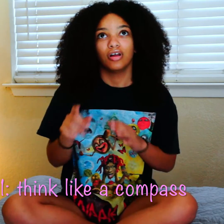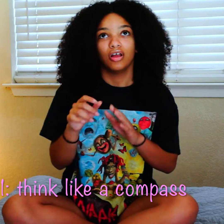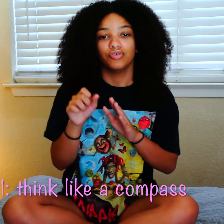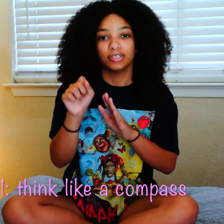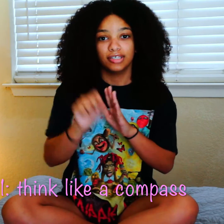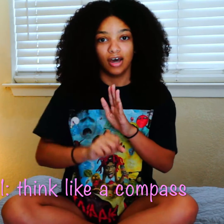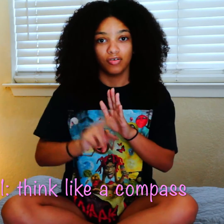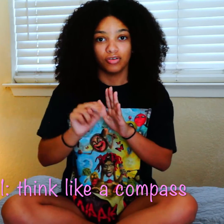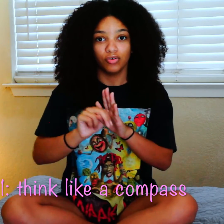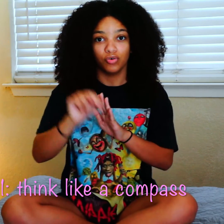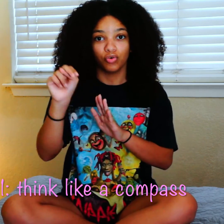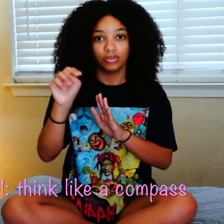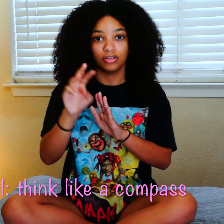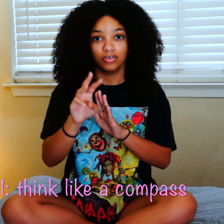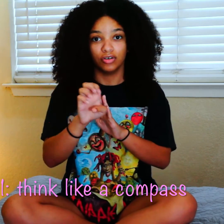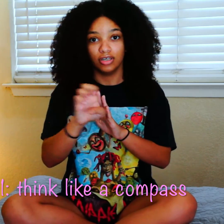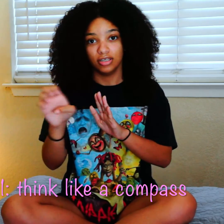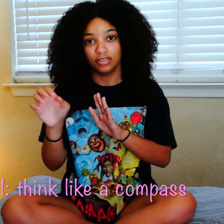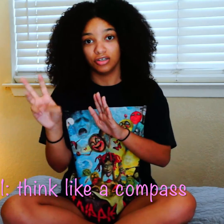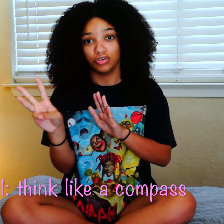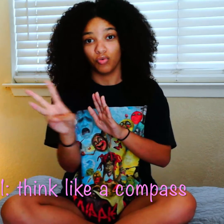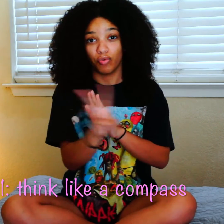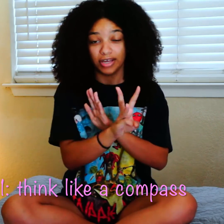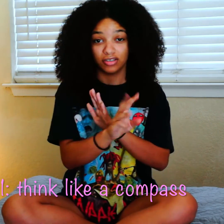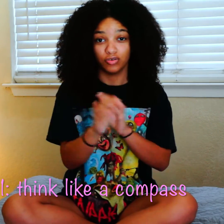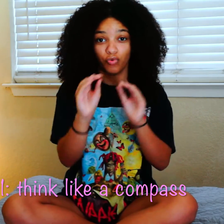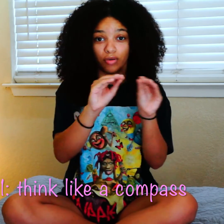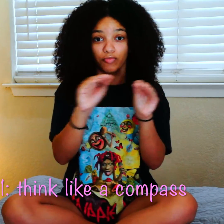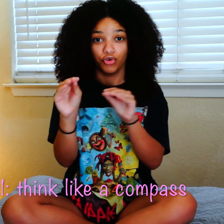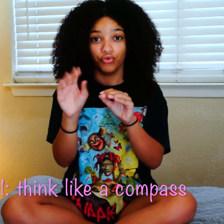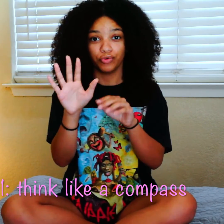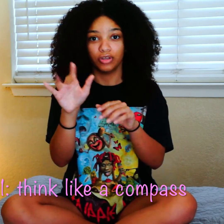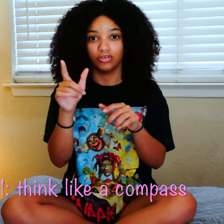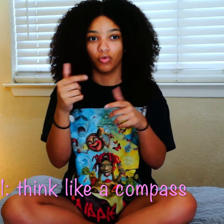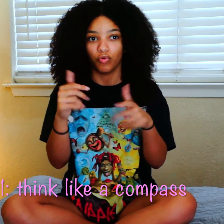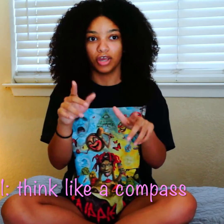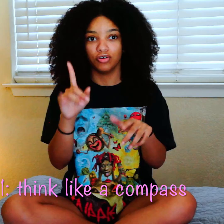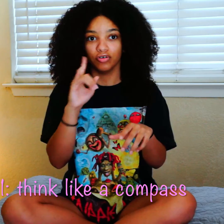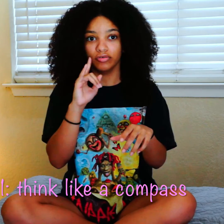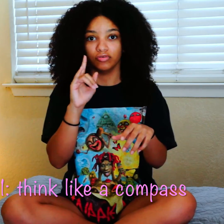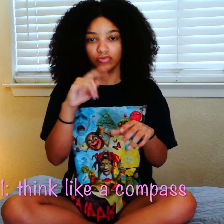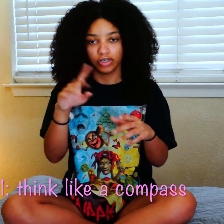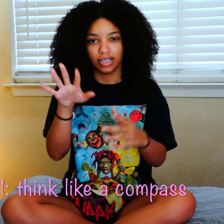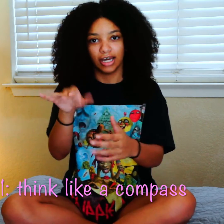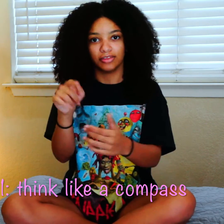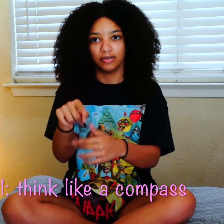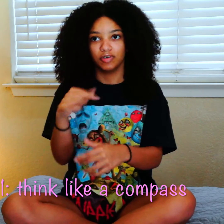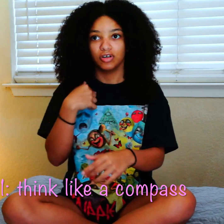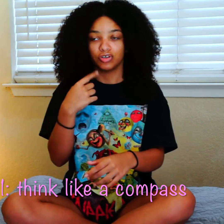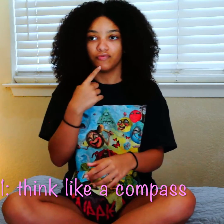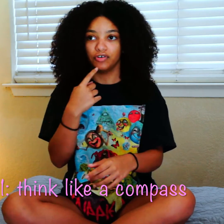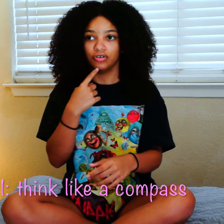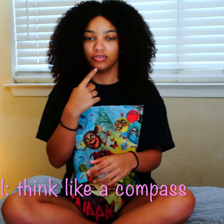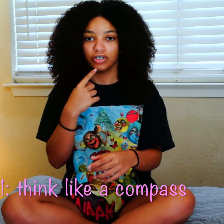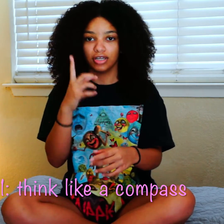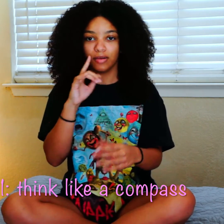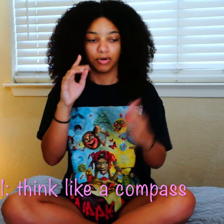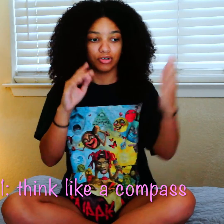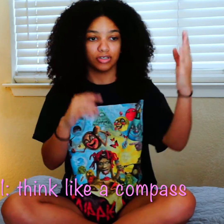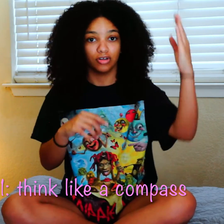your south, your north, your east, and your west, you want to move the way you're looking at them. So if you're looking at a person, they're